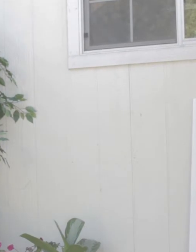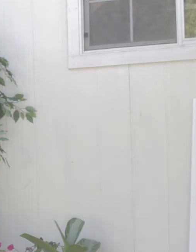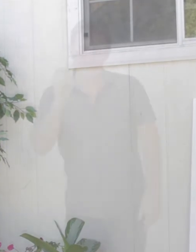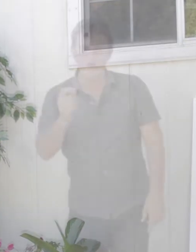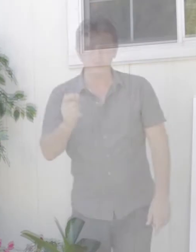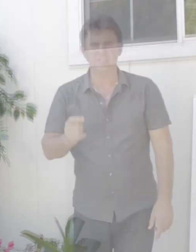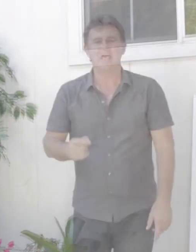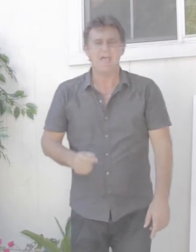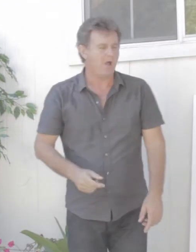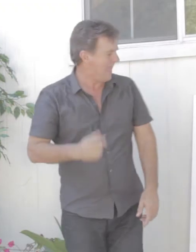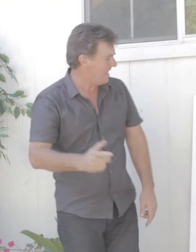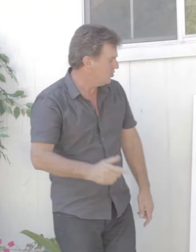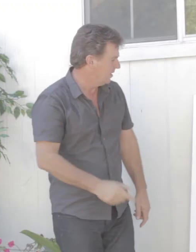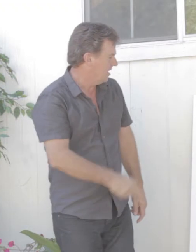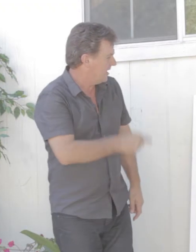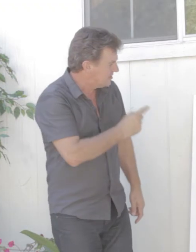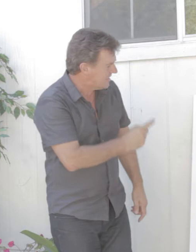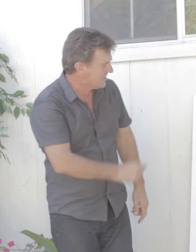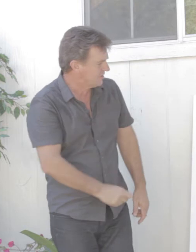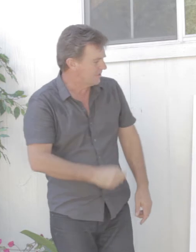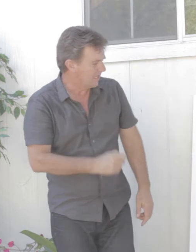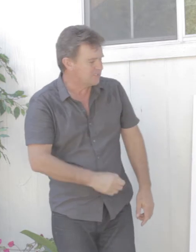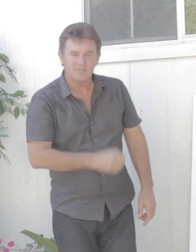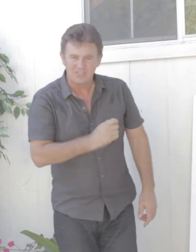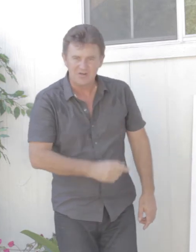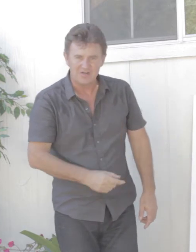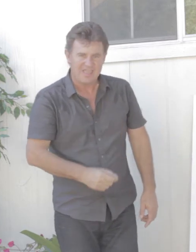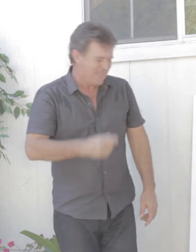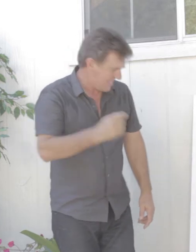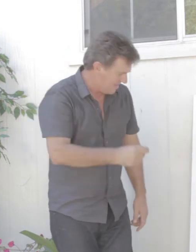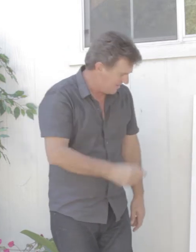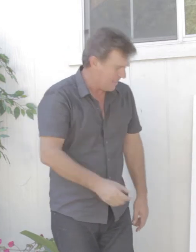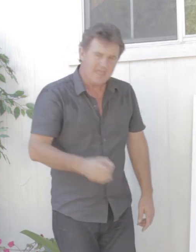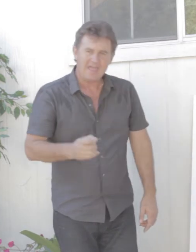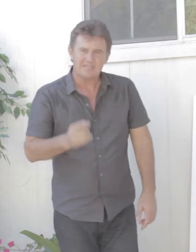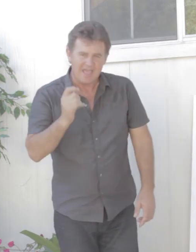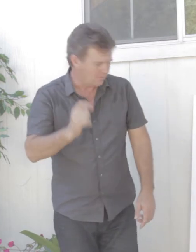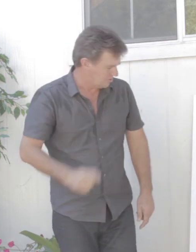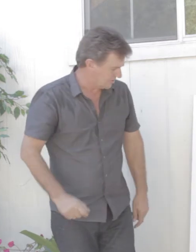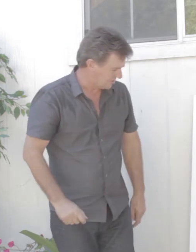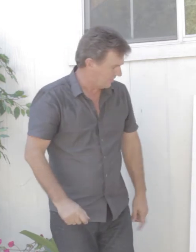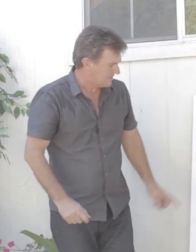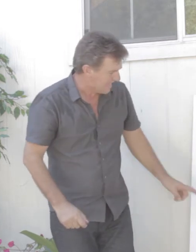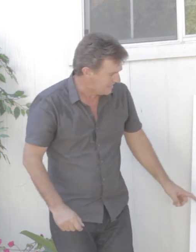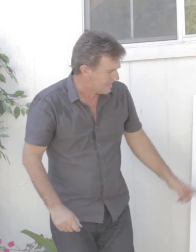we host our annual International Cultural Dinner here at our church on Saturday,